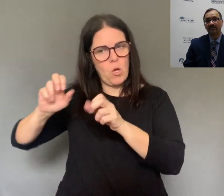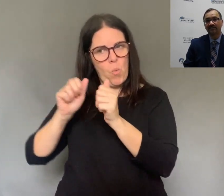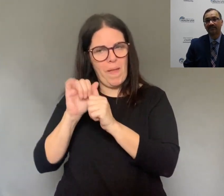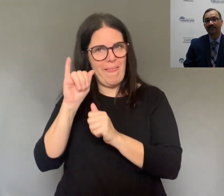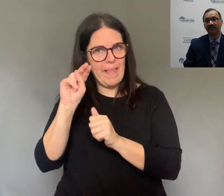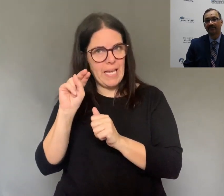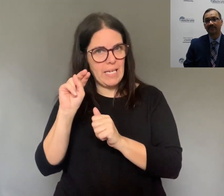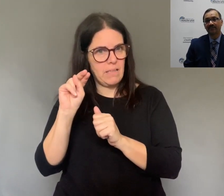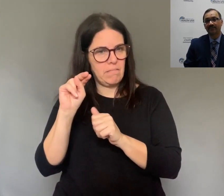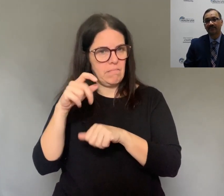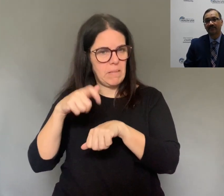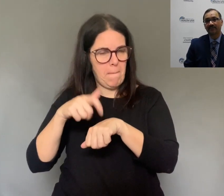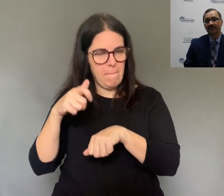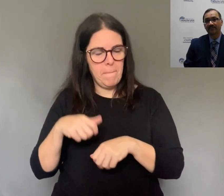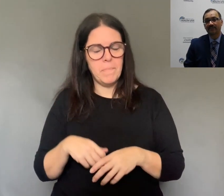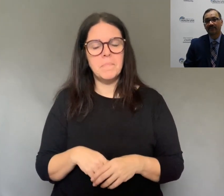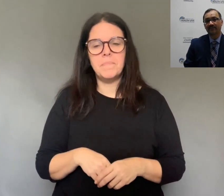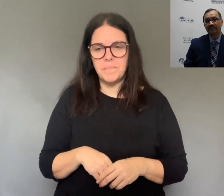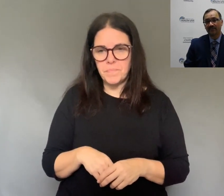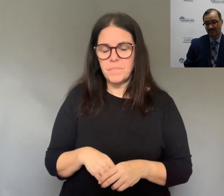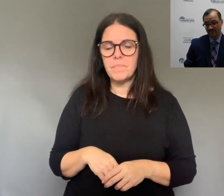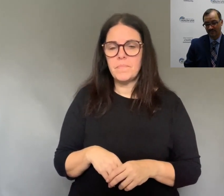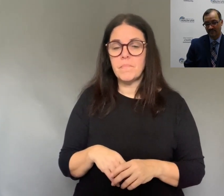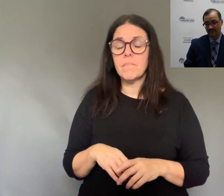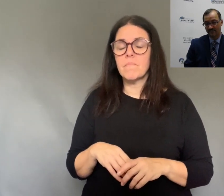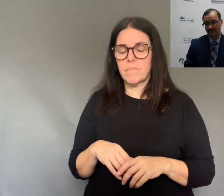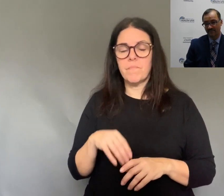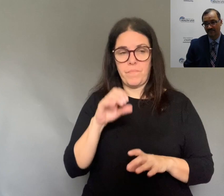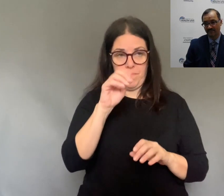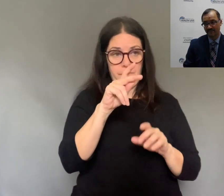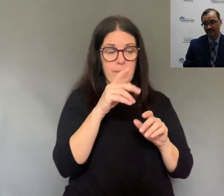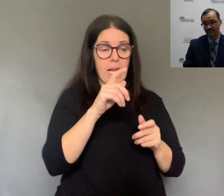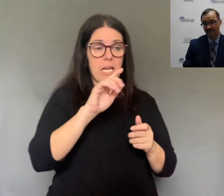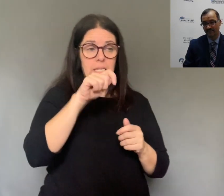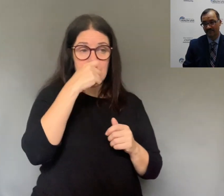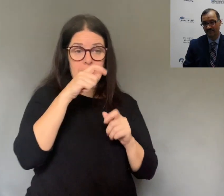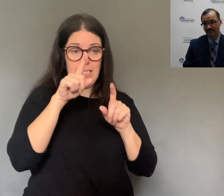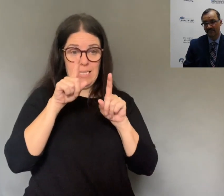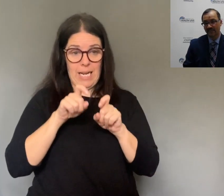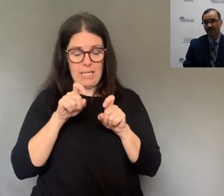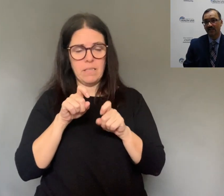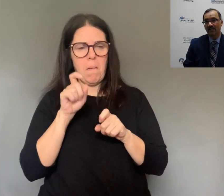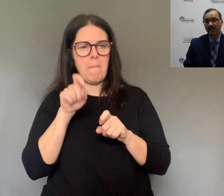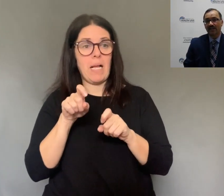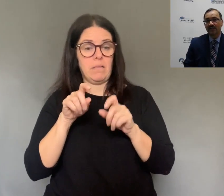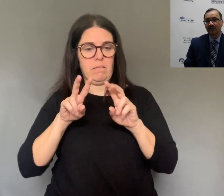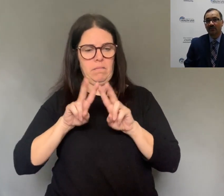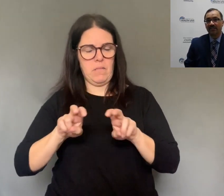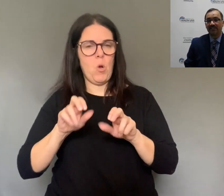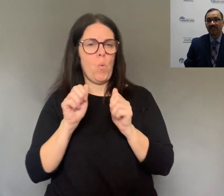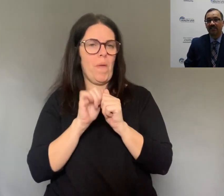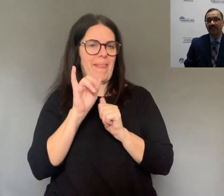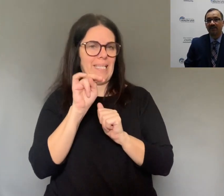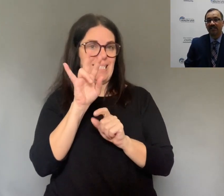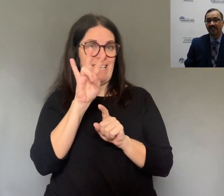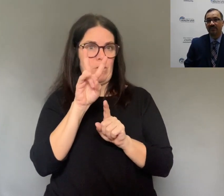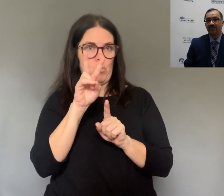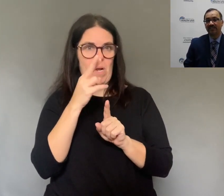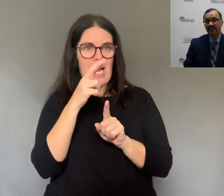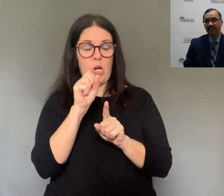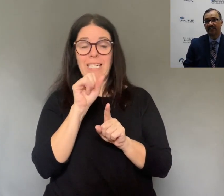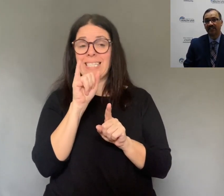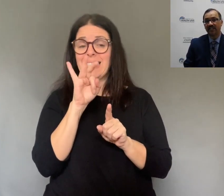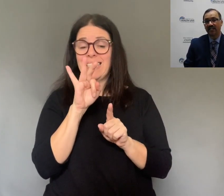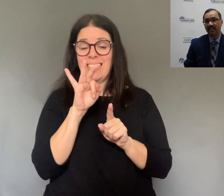obtaining results, is there a risk that the samples will be unusable? So by the time when a sample